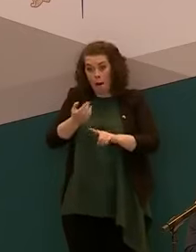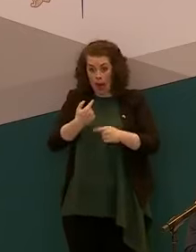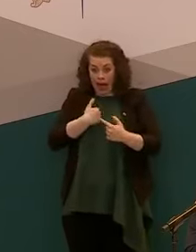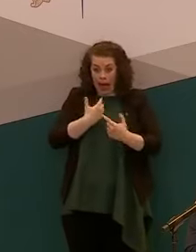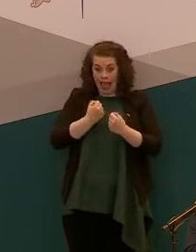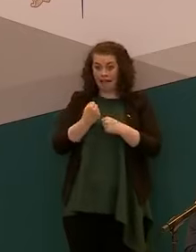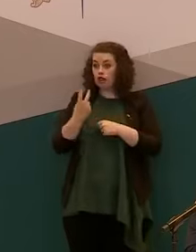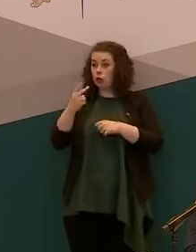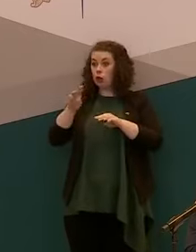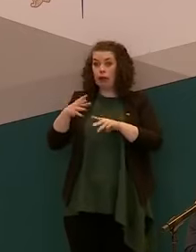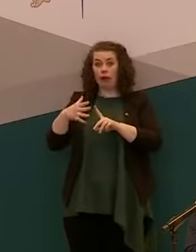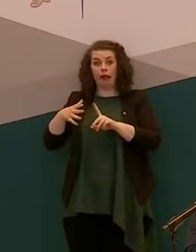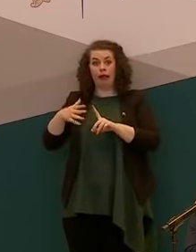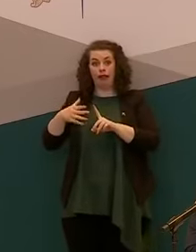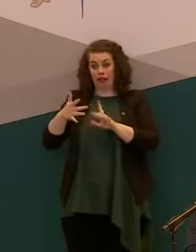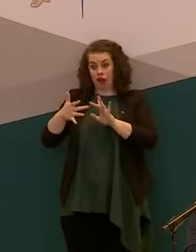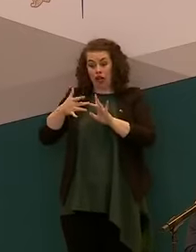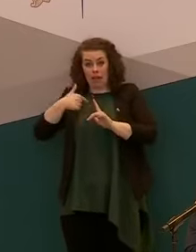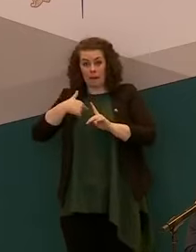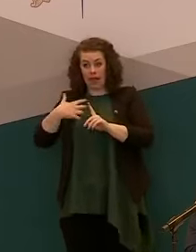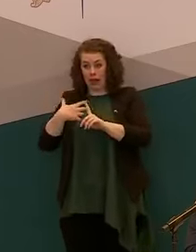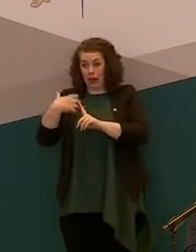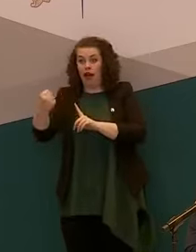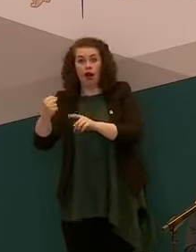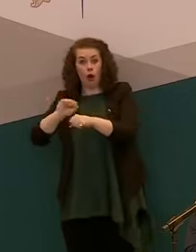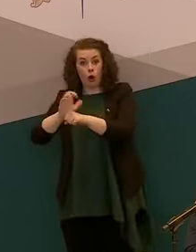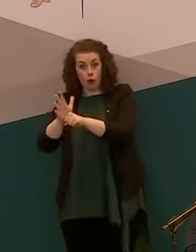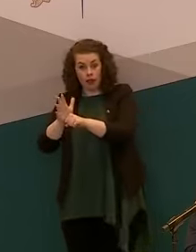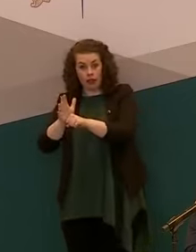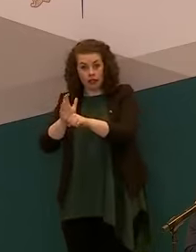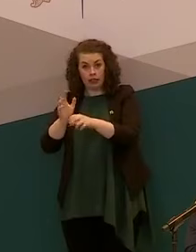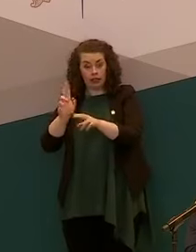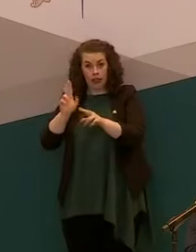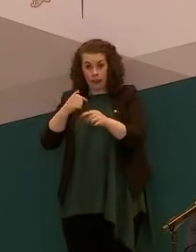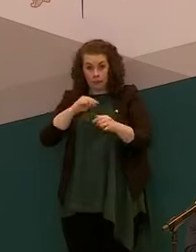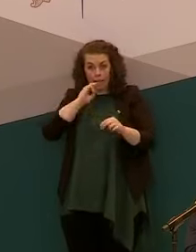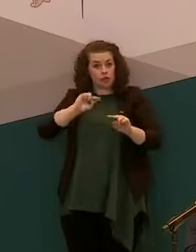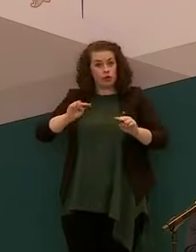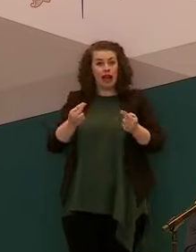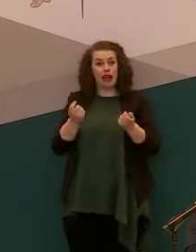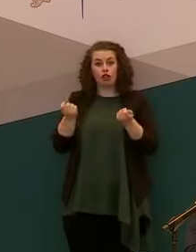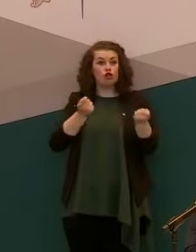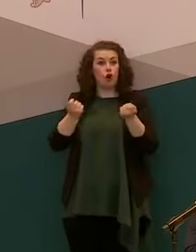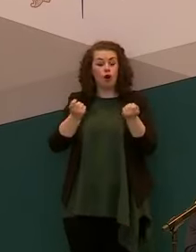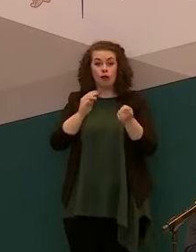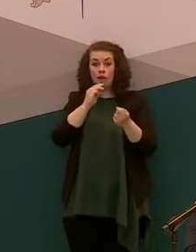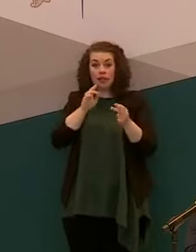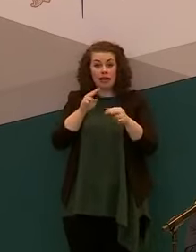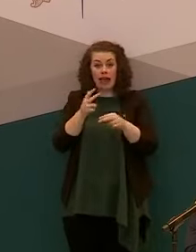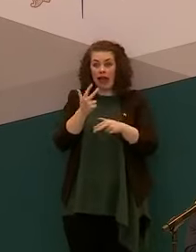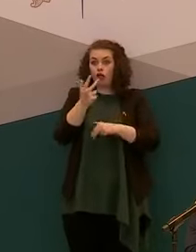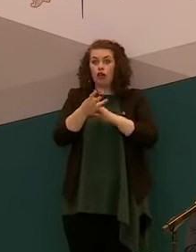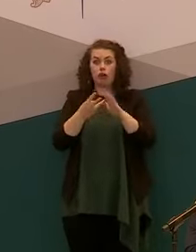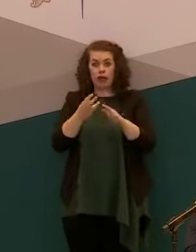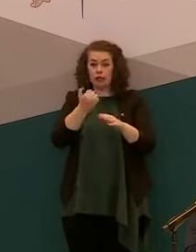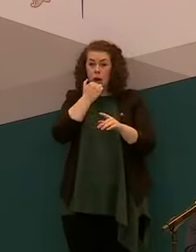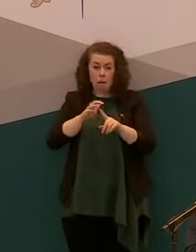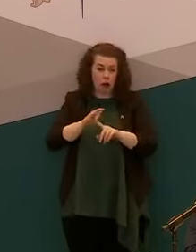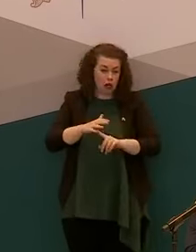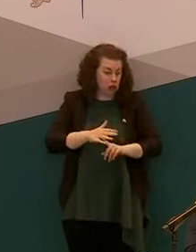happen quite easily, and it could happen quickly. So within 3 weeks we could have a significant increase in the number of